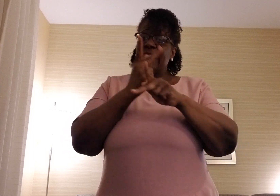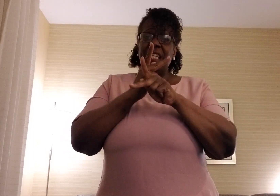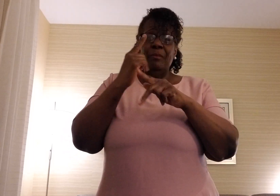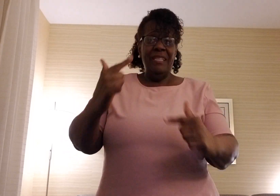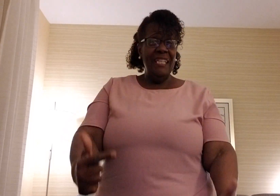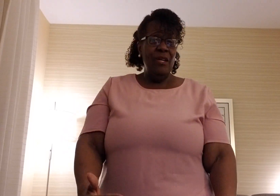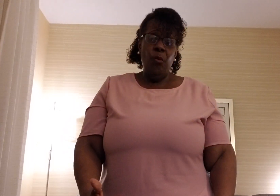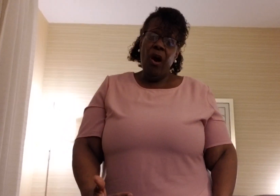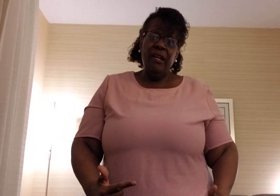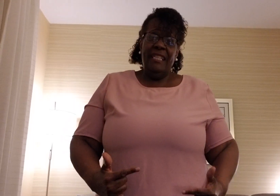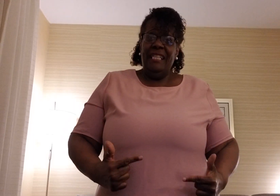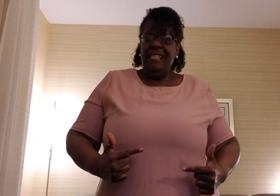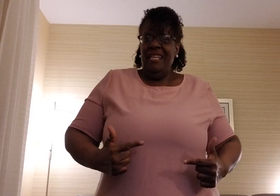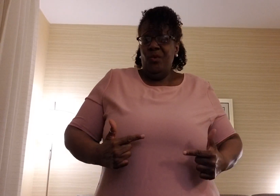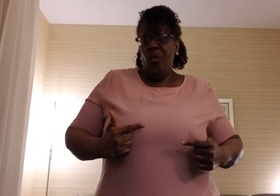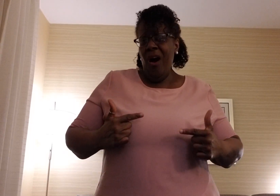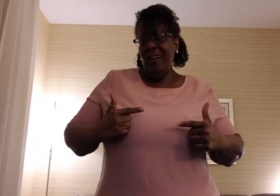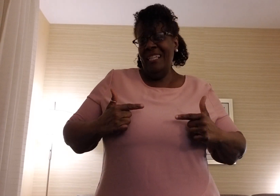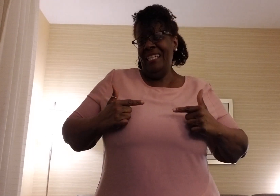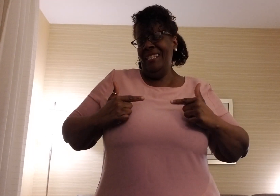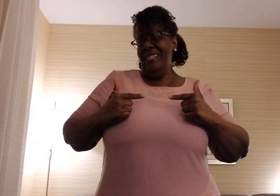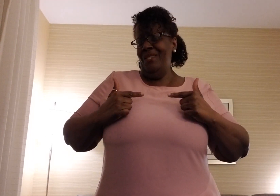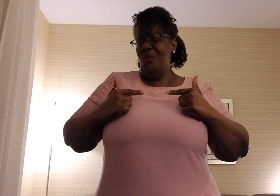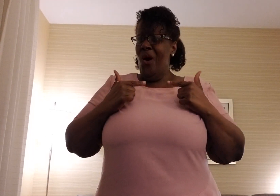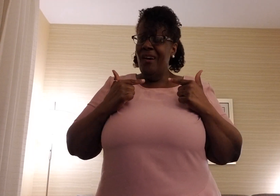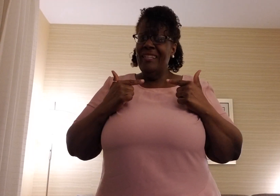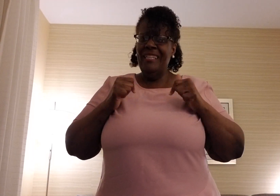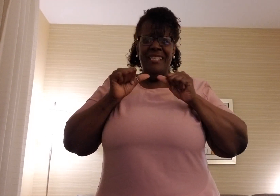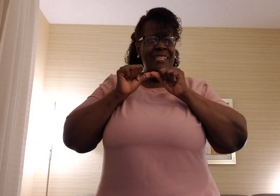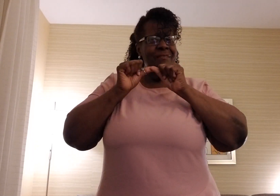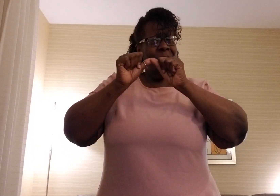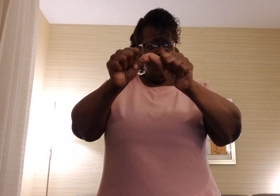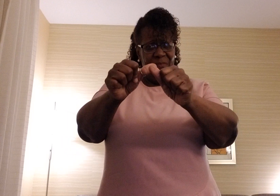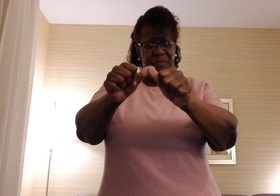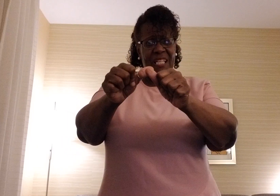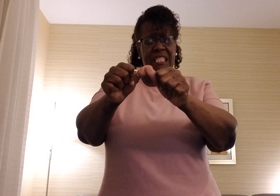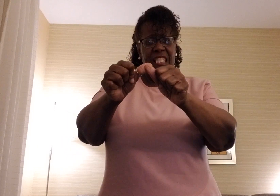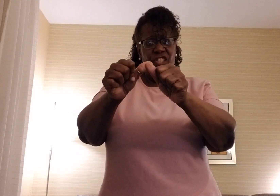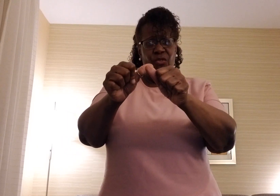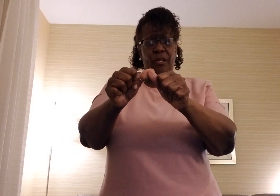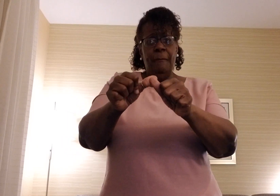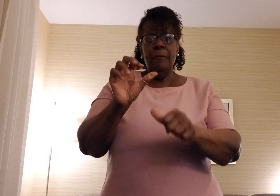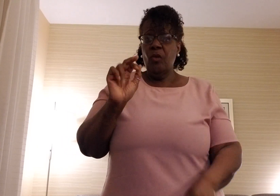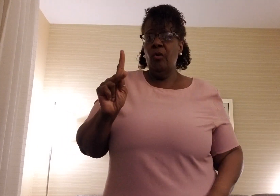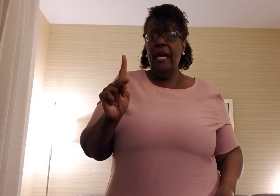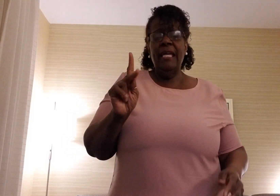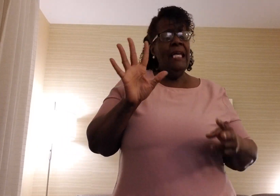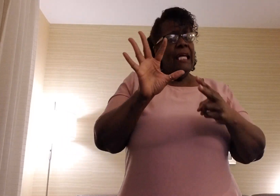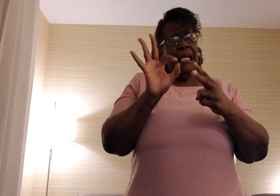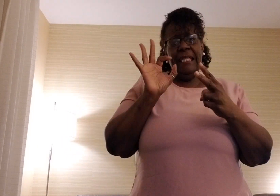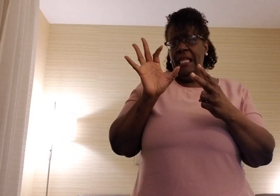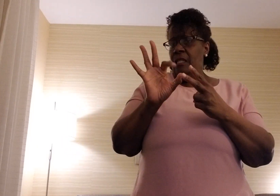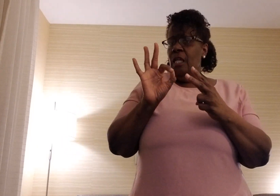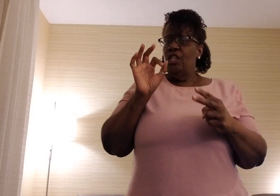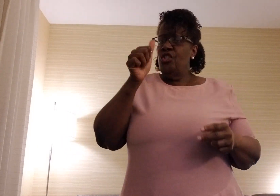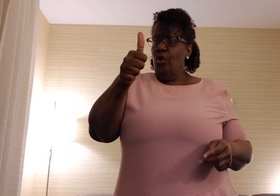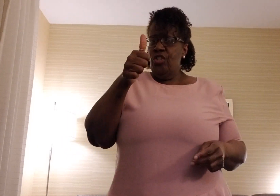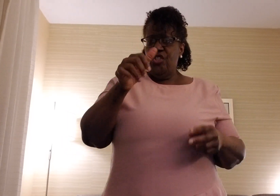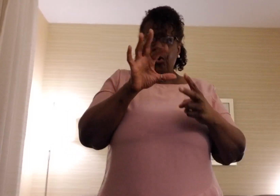keep walking and walking and walking. Continue. Okay? Again, your